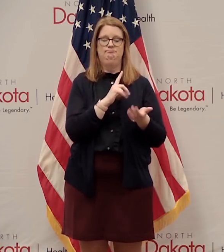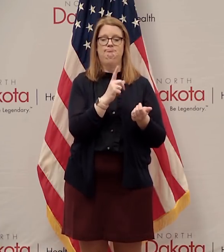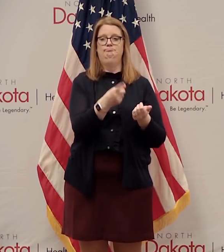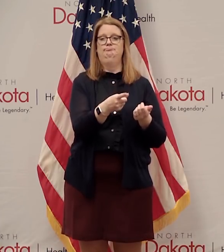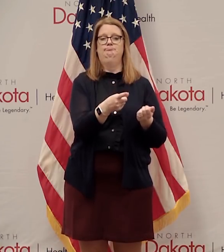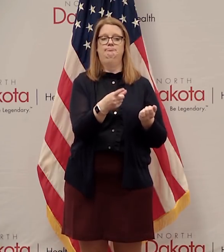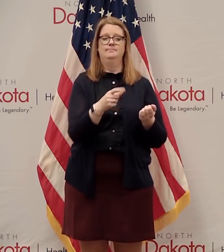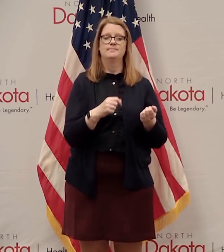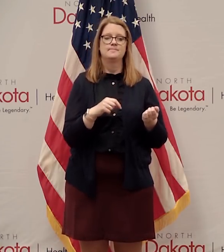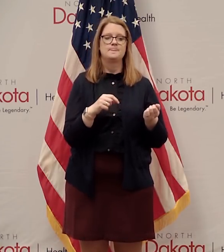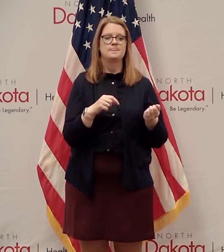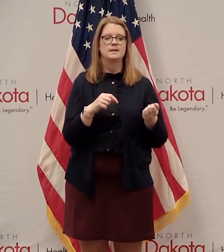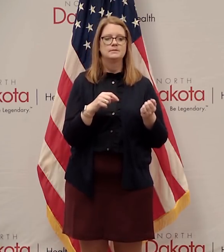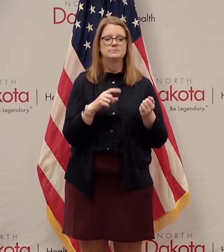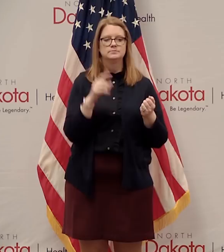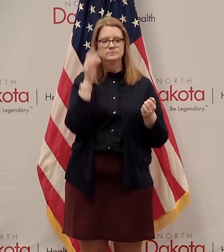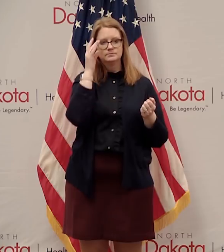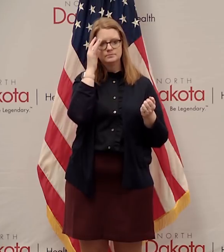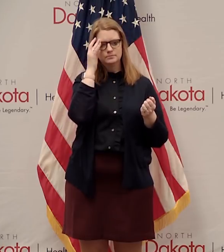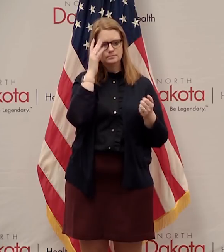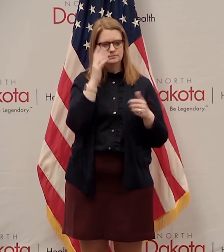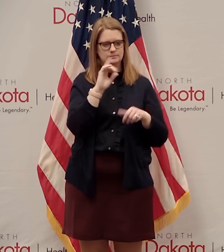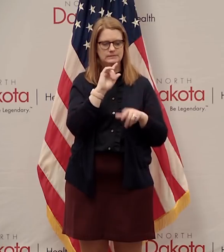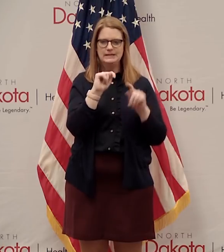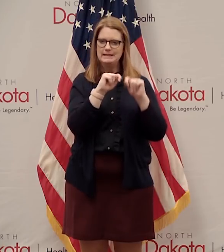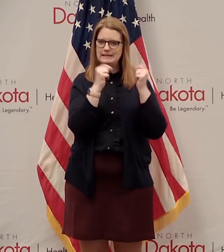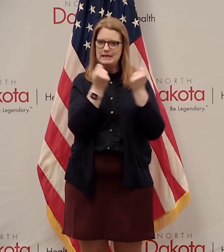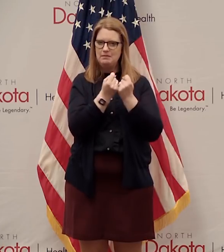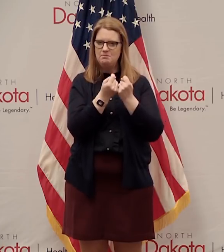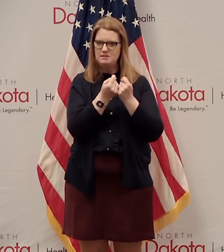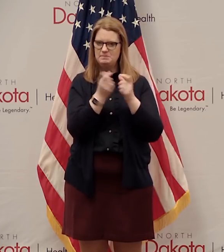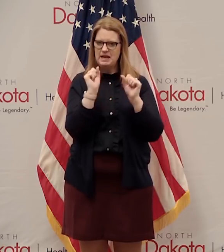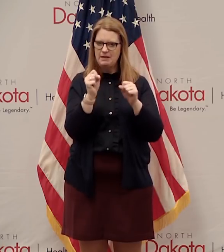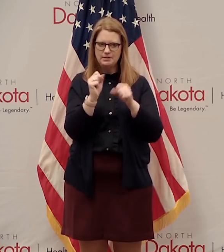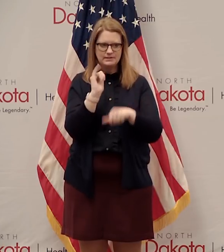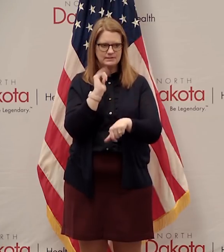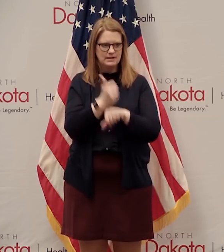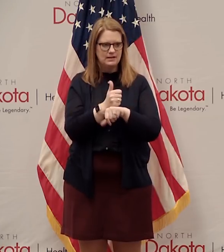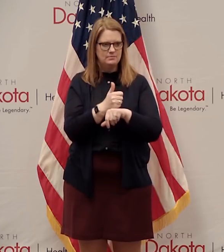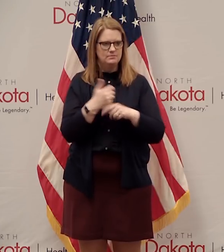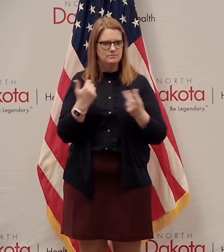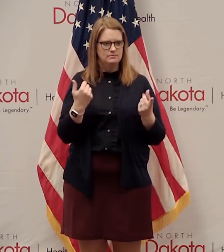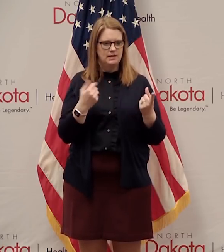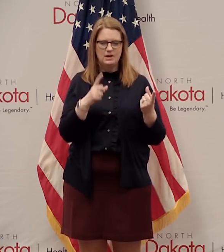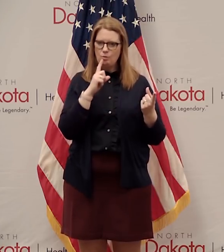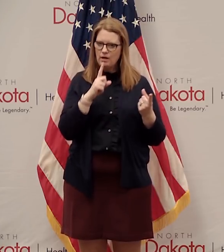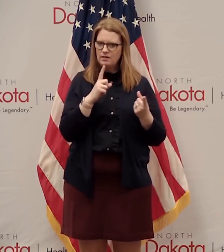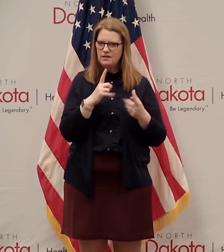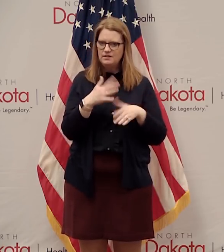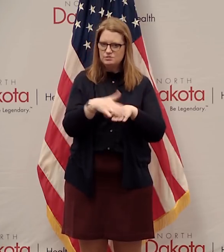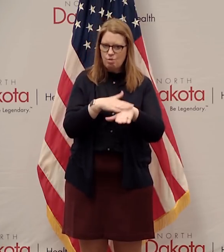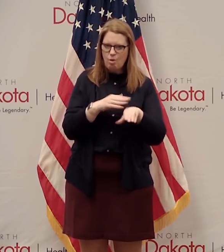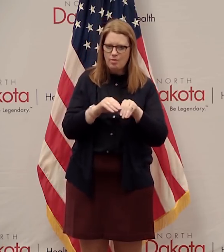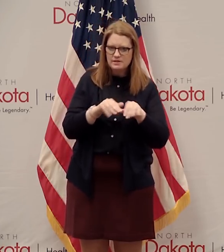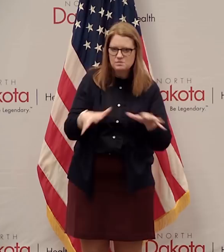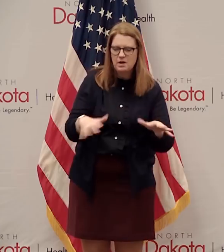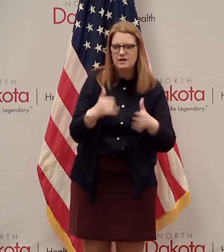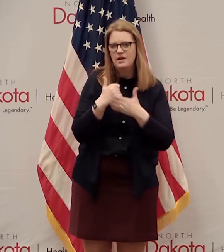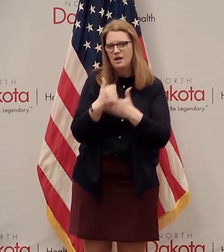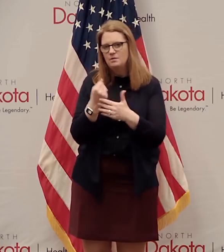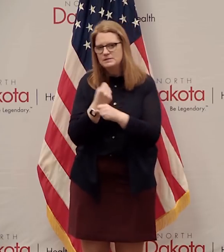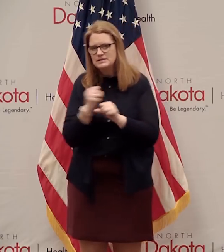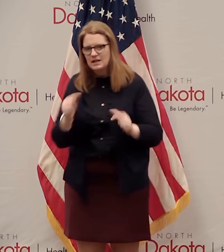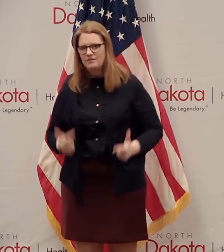fantastic that the team has put those all together. And it could help slow the spread, could help save lives.